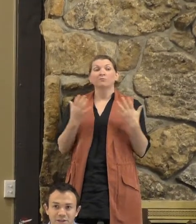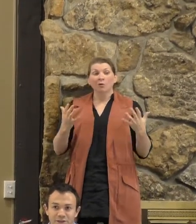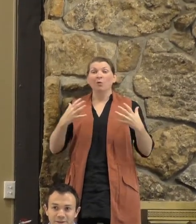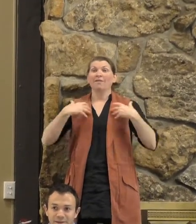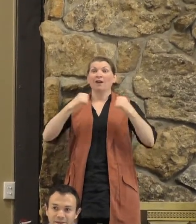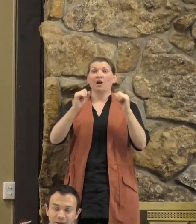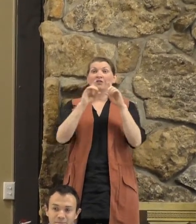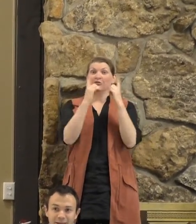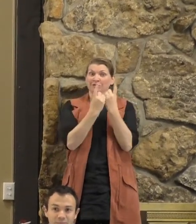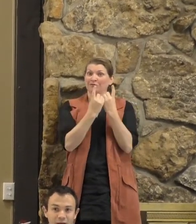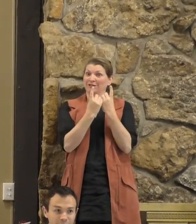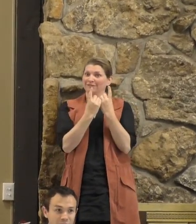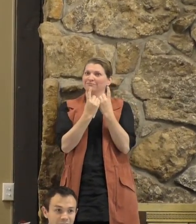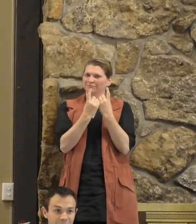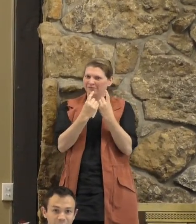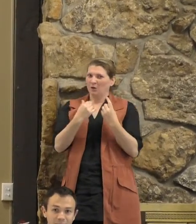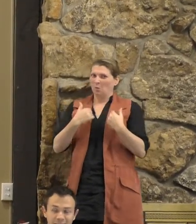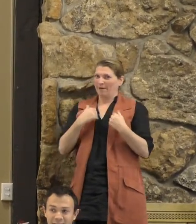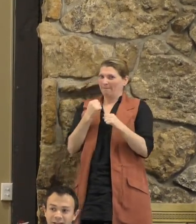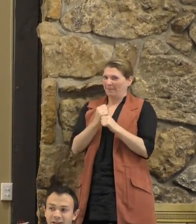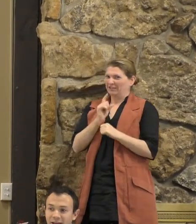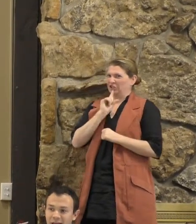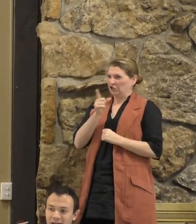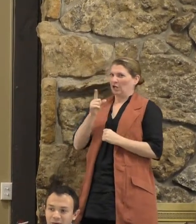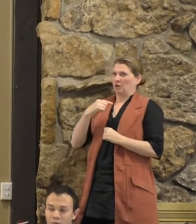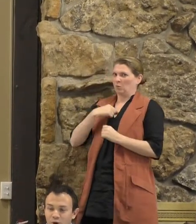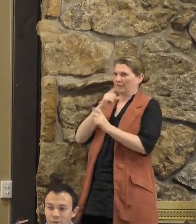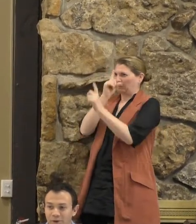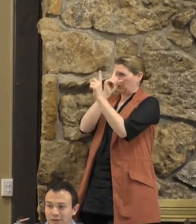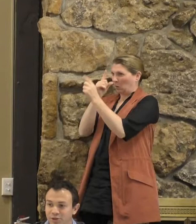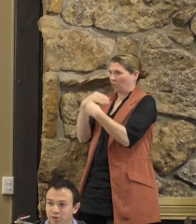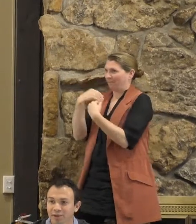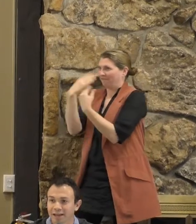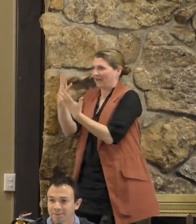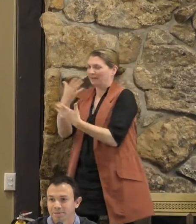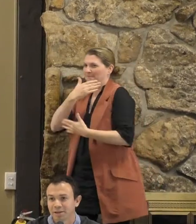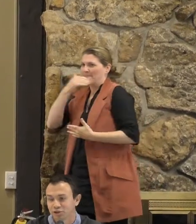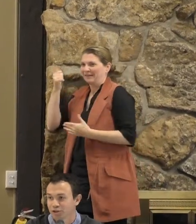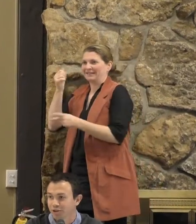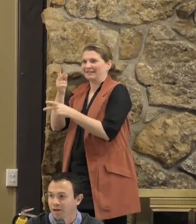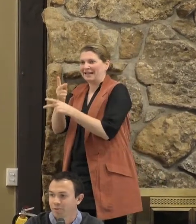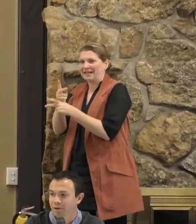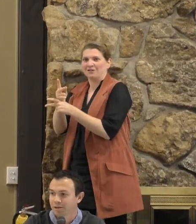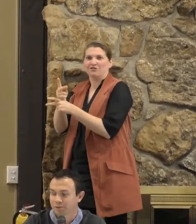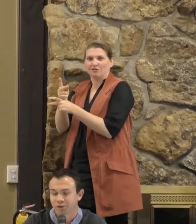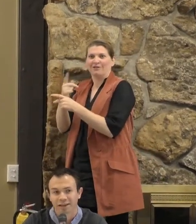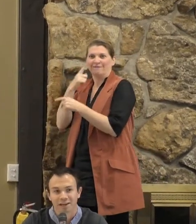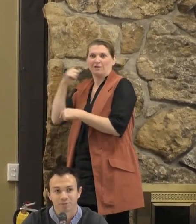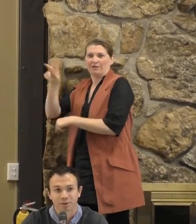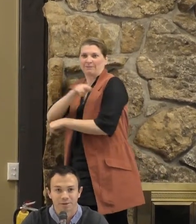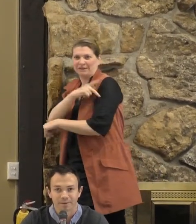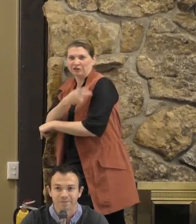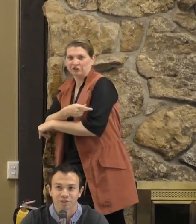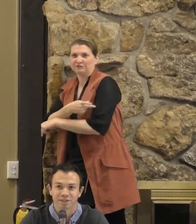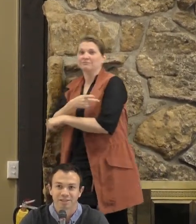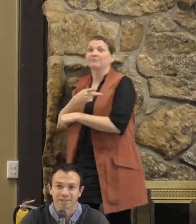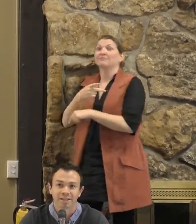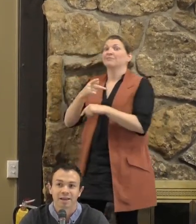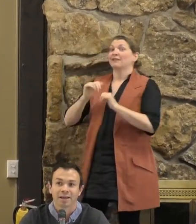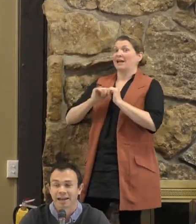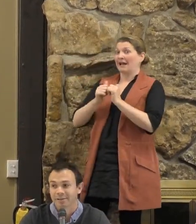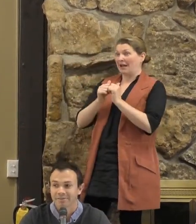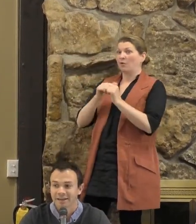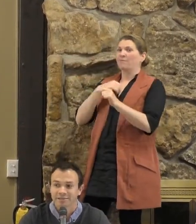providing our patients the best possible care that we can. And one way we can do that is by making sure that we're communicating with them